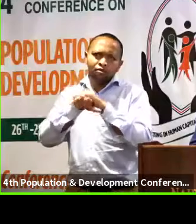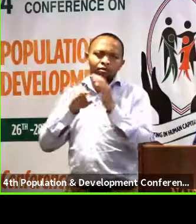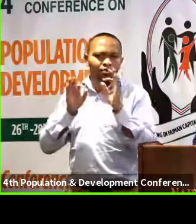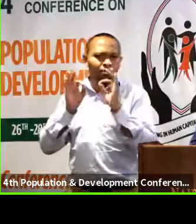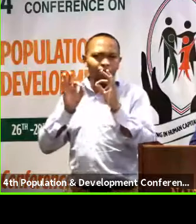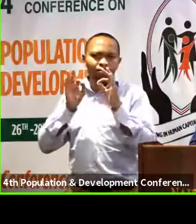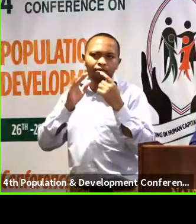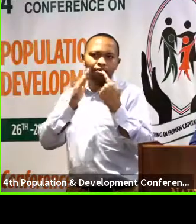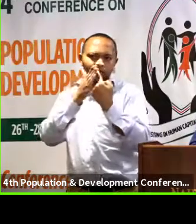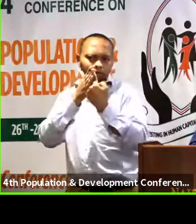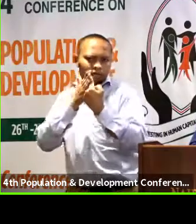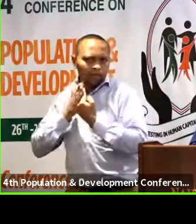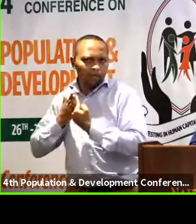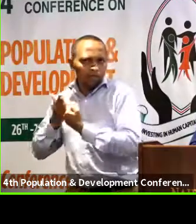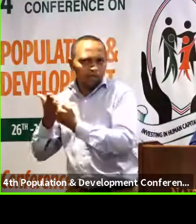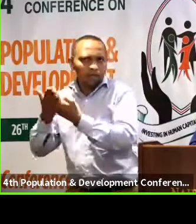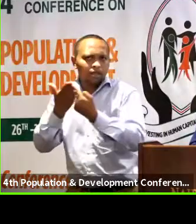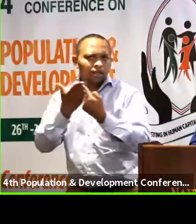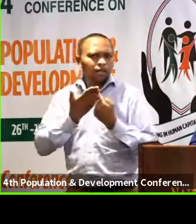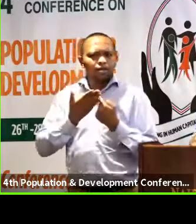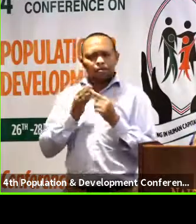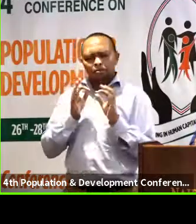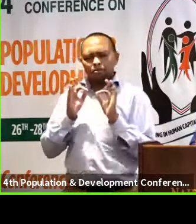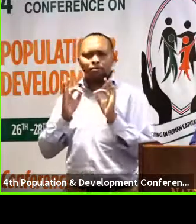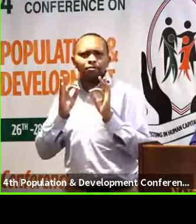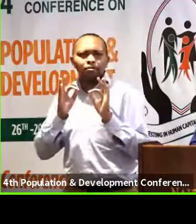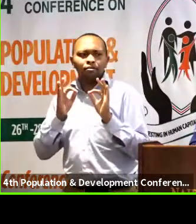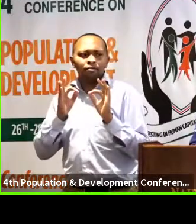very successful session.